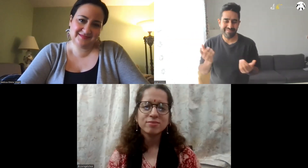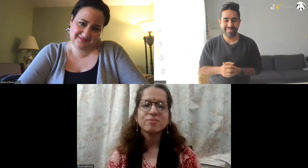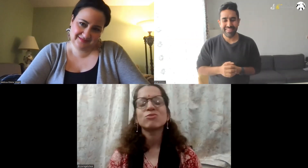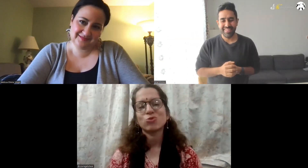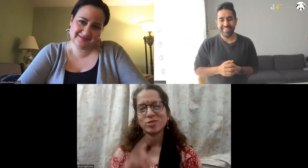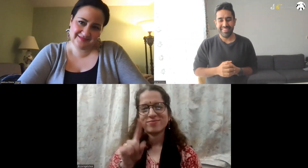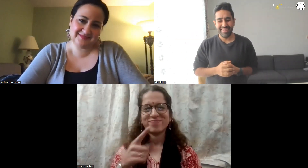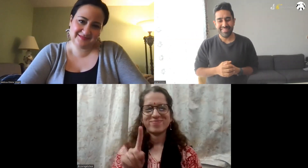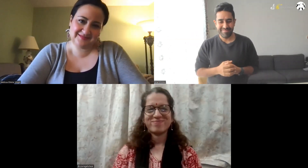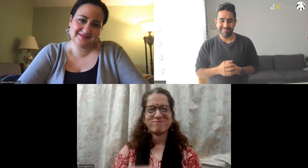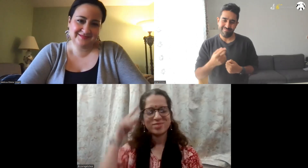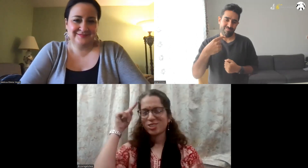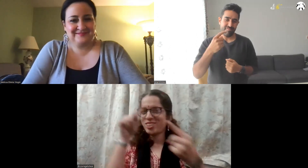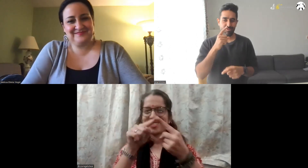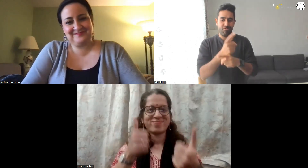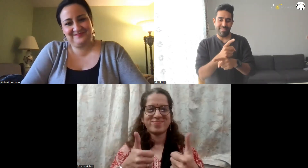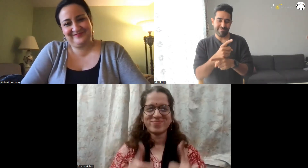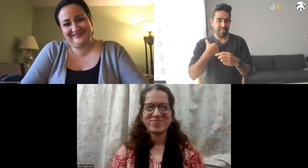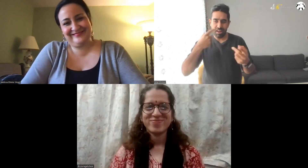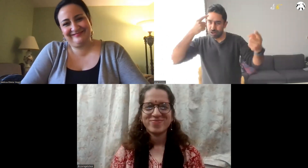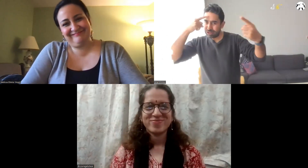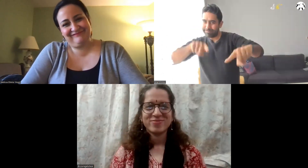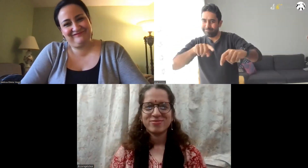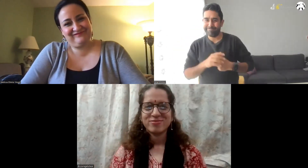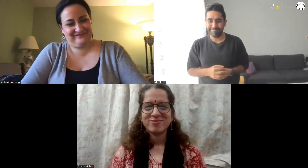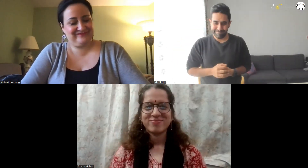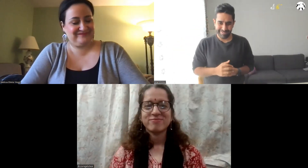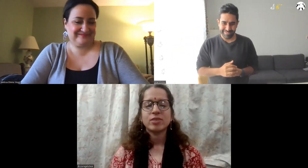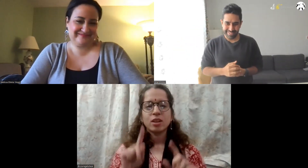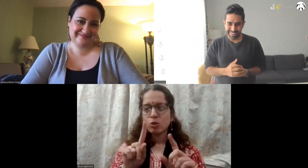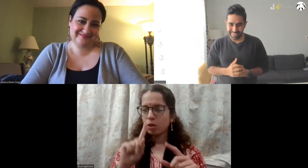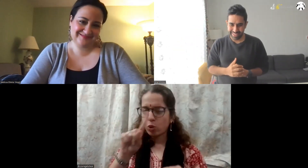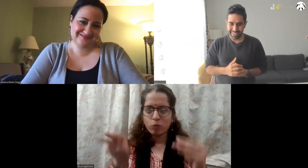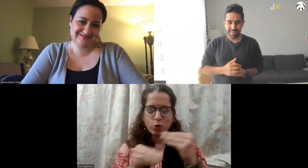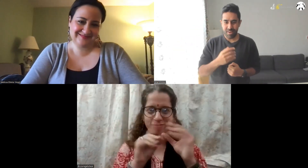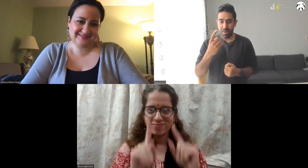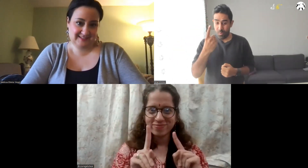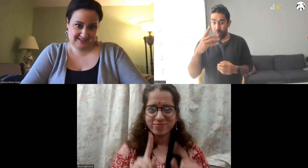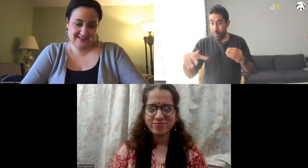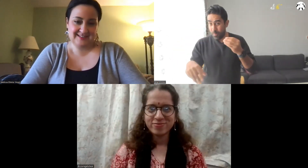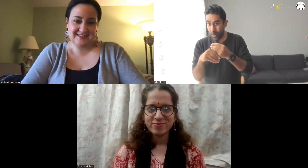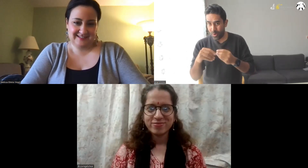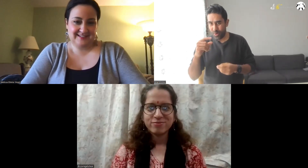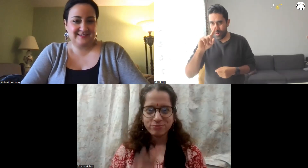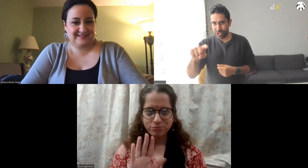So compared to that, your real self is much better, isn't it? Of course, I completely agree.